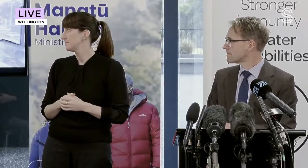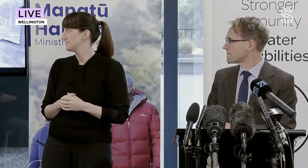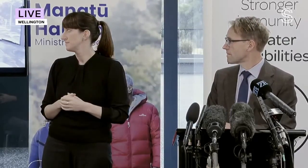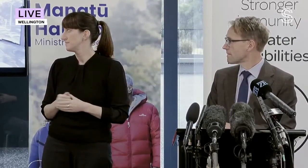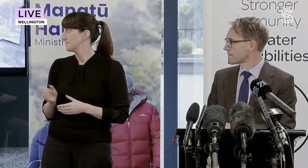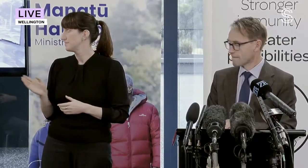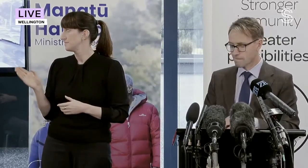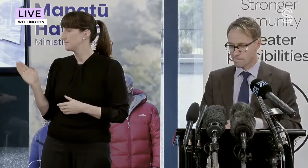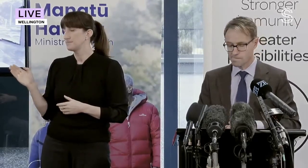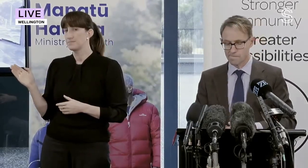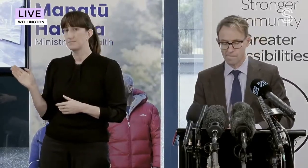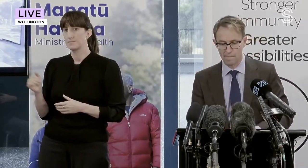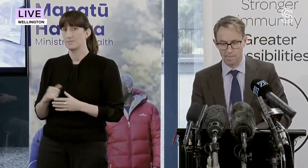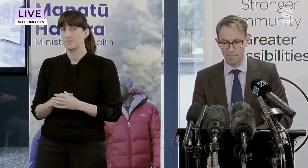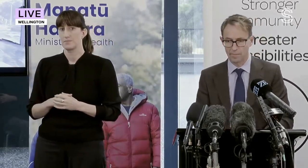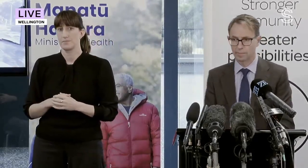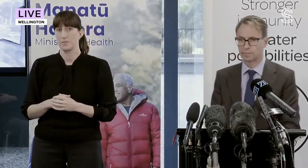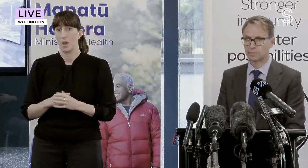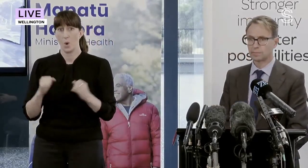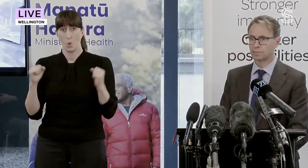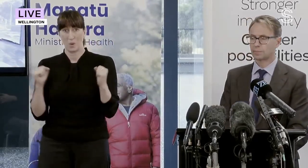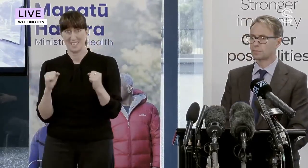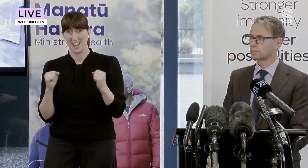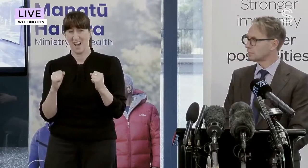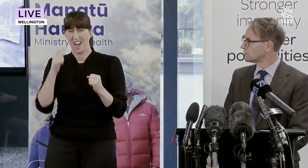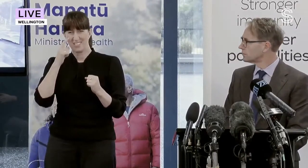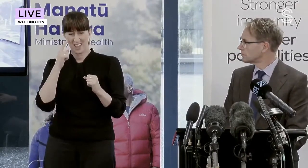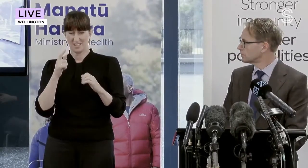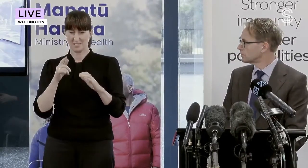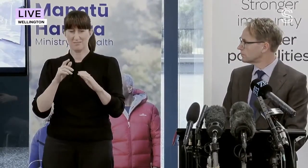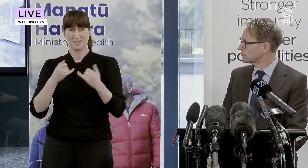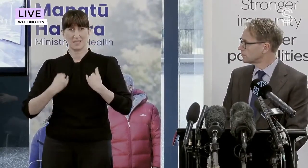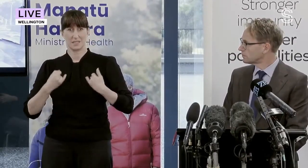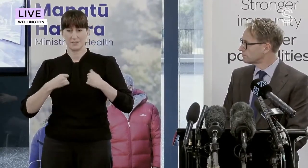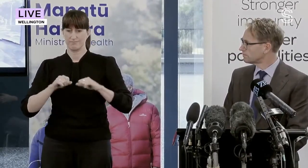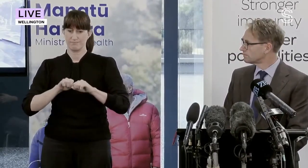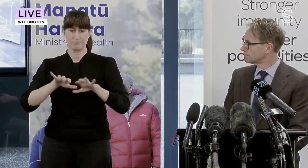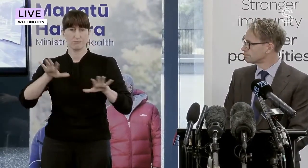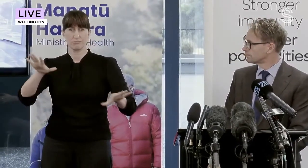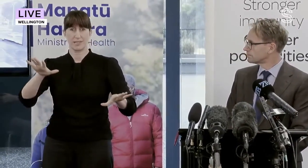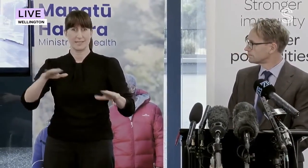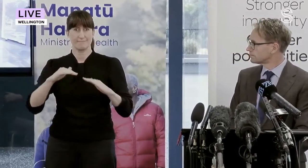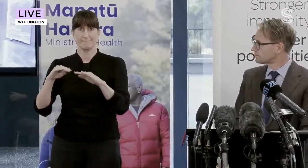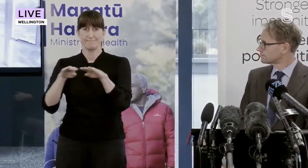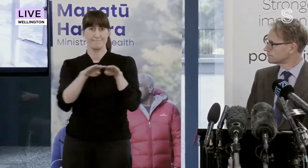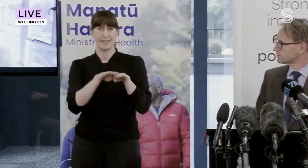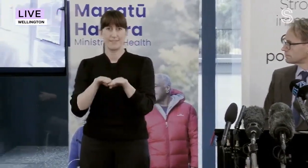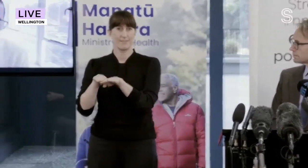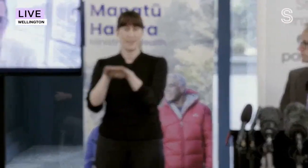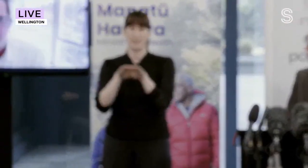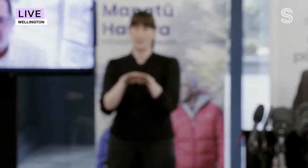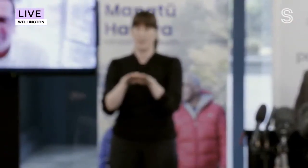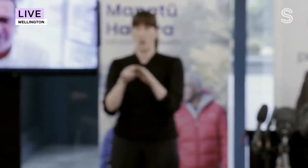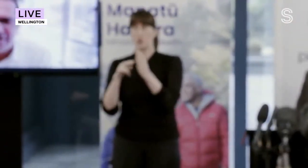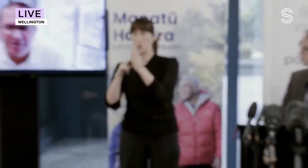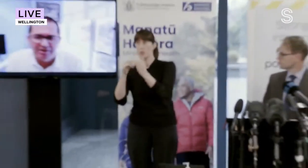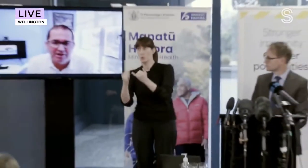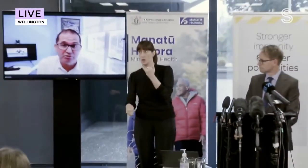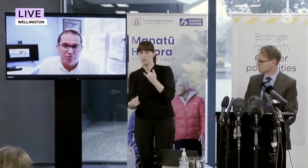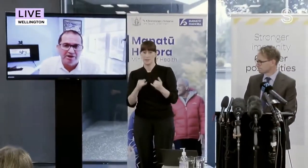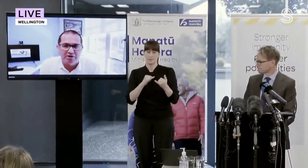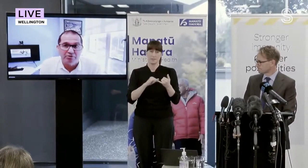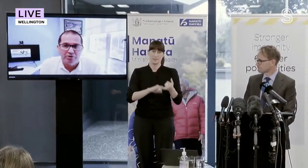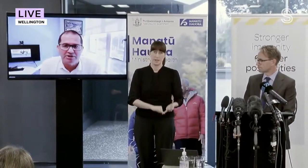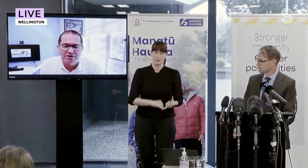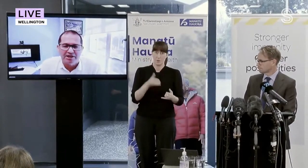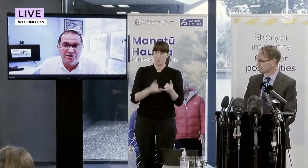In terms of winter illness, I think it's pretty spread actually. I don't think there is a particular, it's in the north or in the south. I think it's